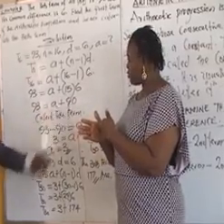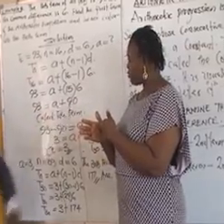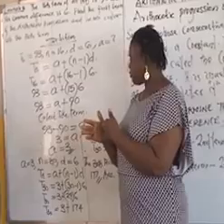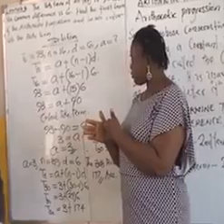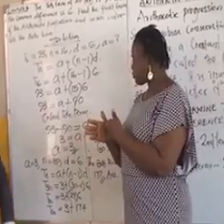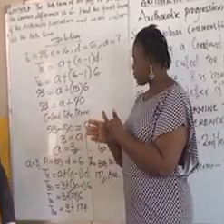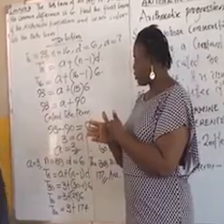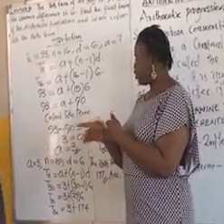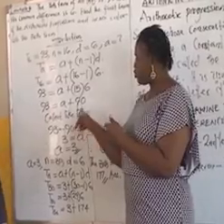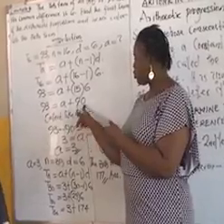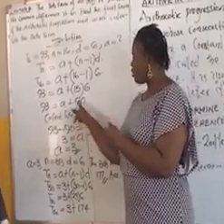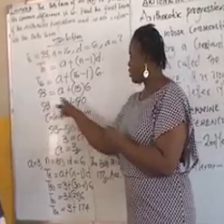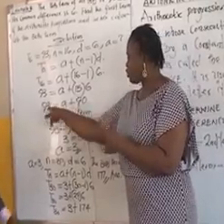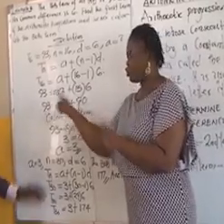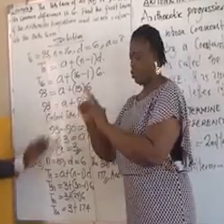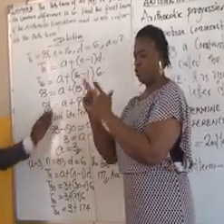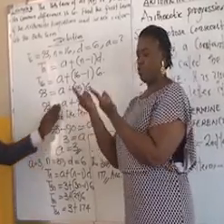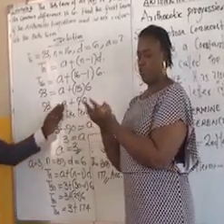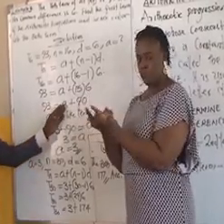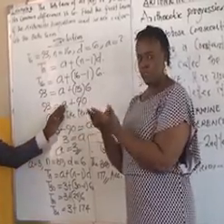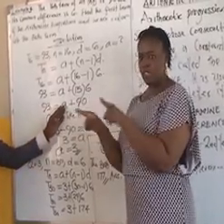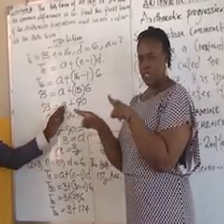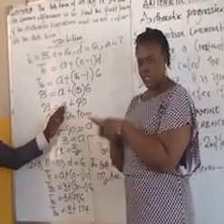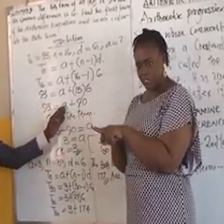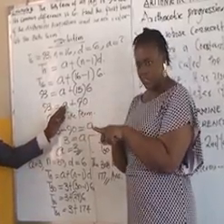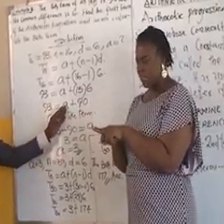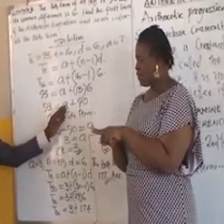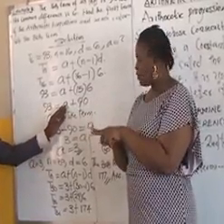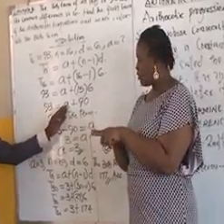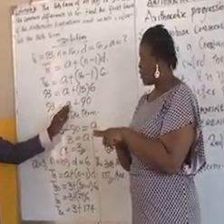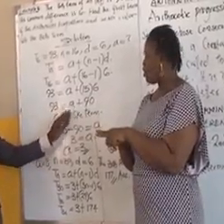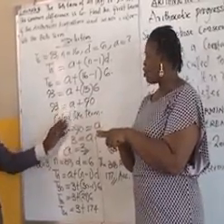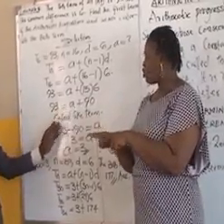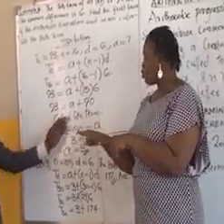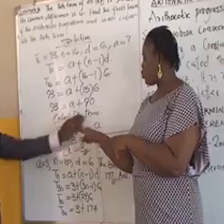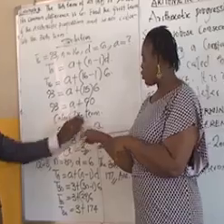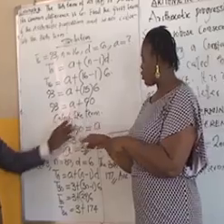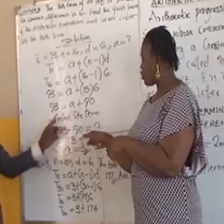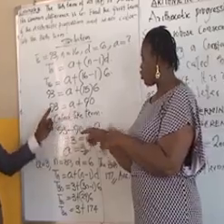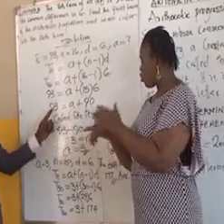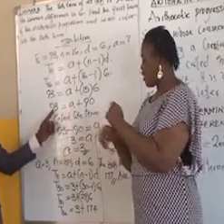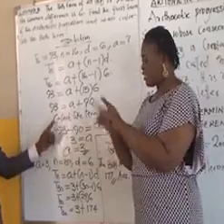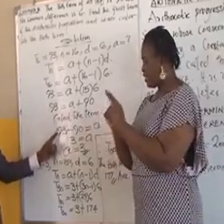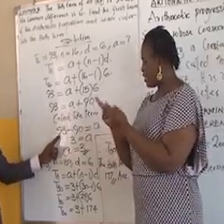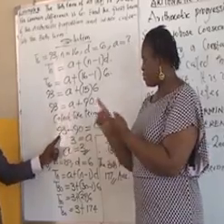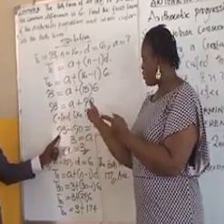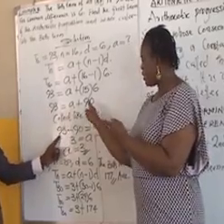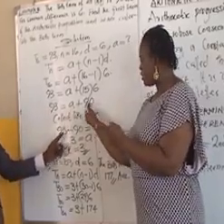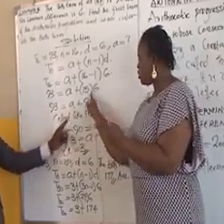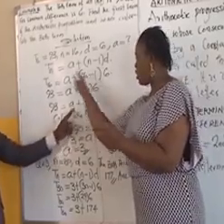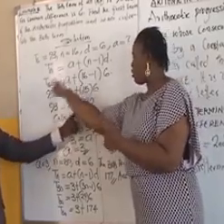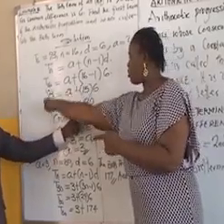We have to collect the like terms in order to get the value of A, which is the first term. Collected items will bring 93